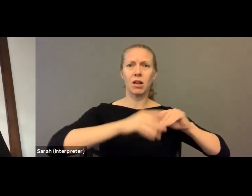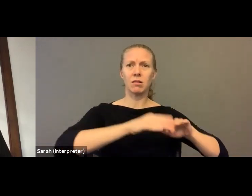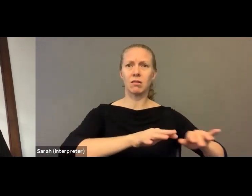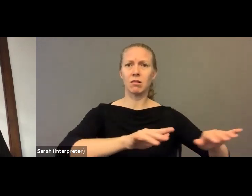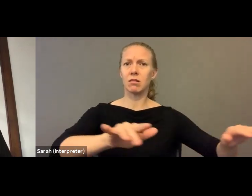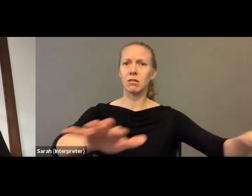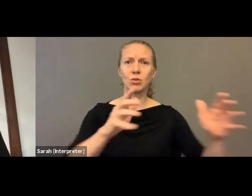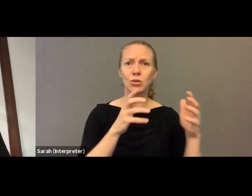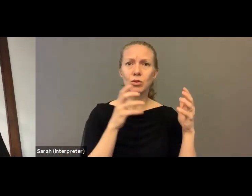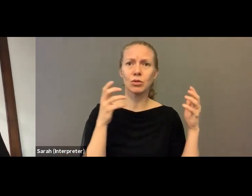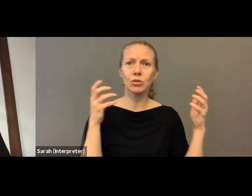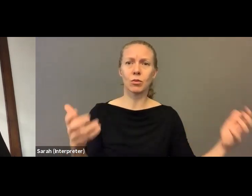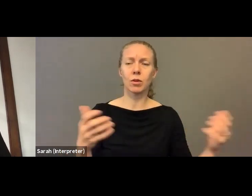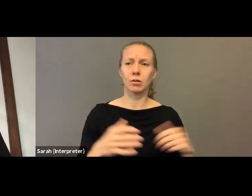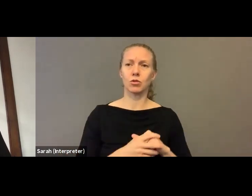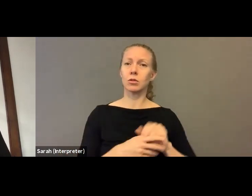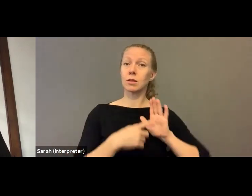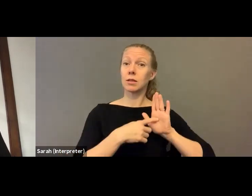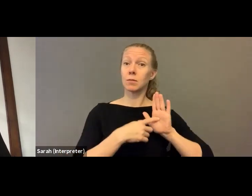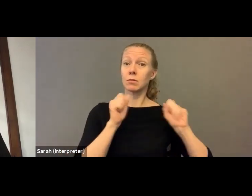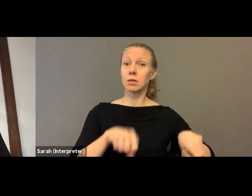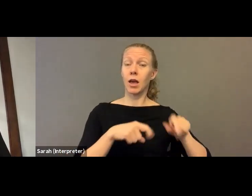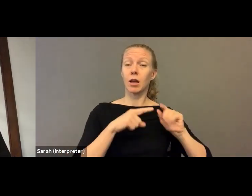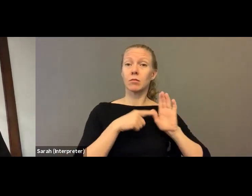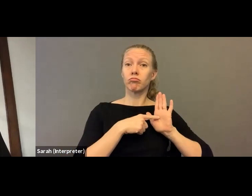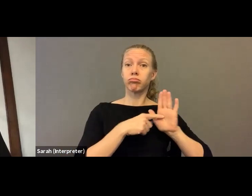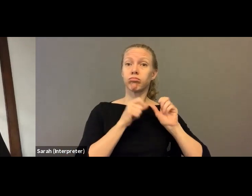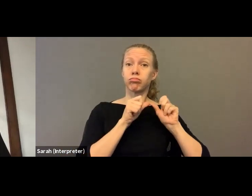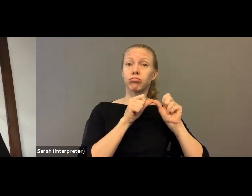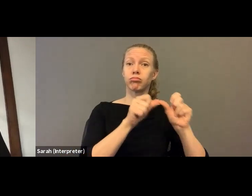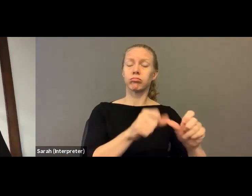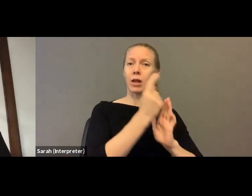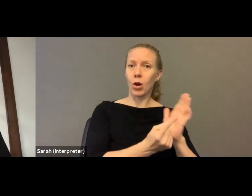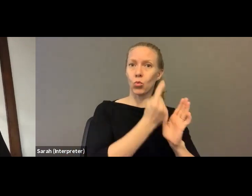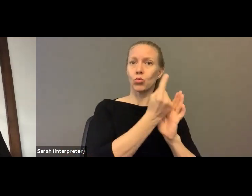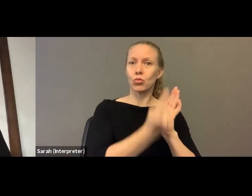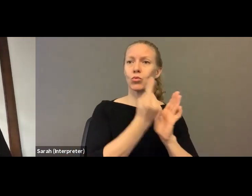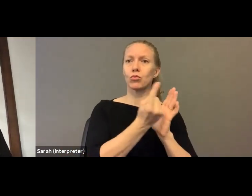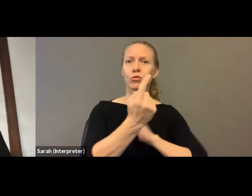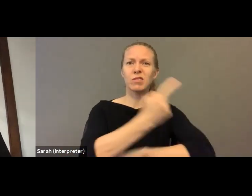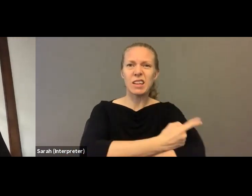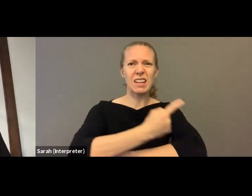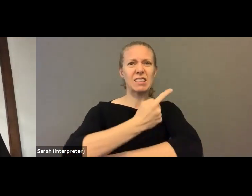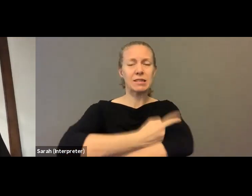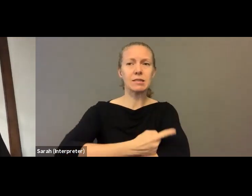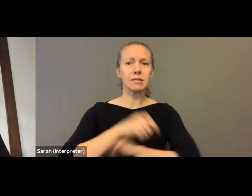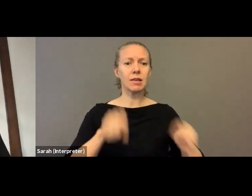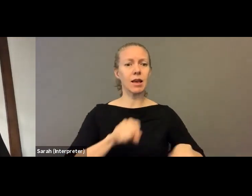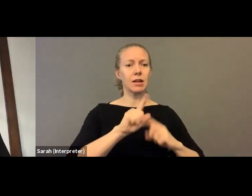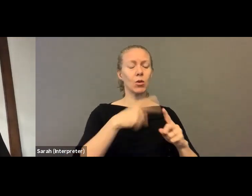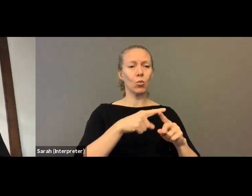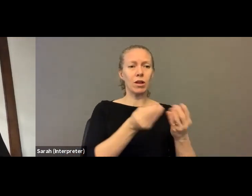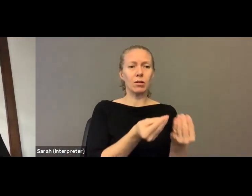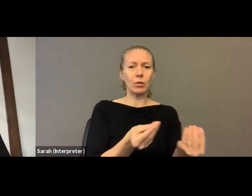can exhibit for hours or days. Oftentimes, once the trance lifts, subjects are unaware that they have been under the blood